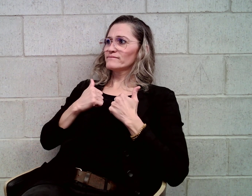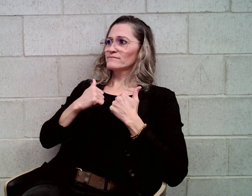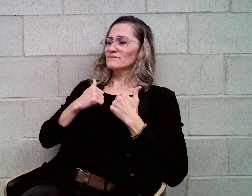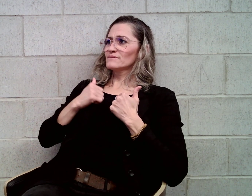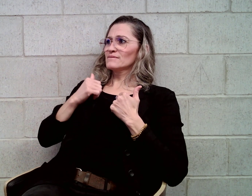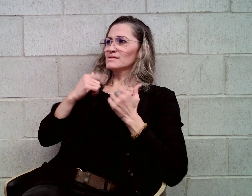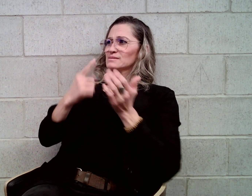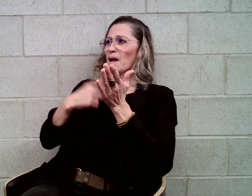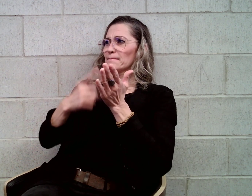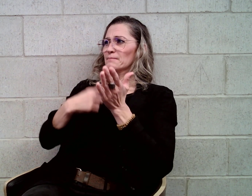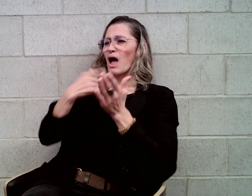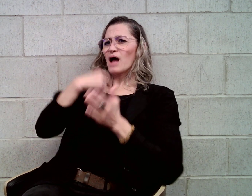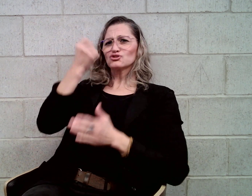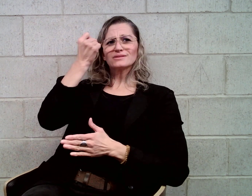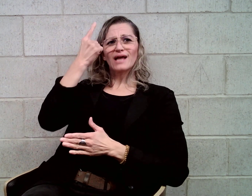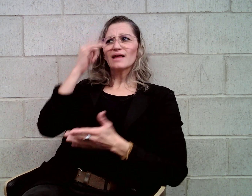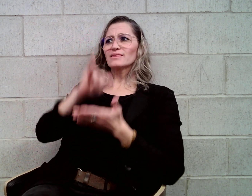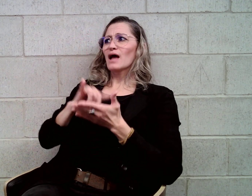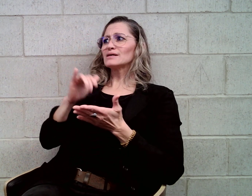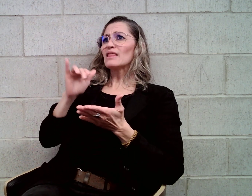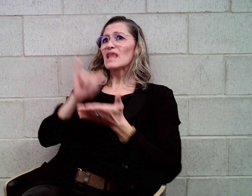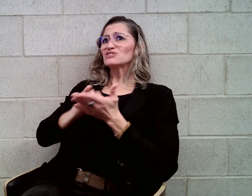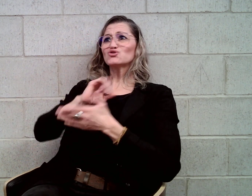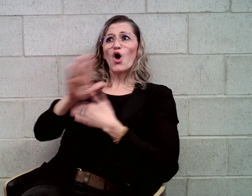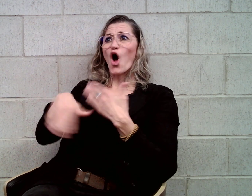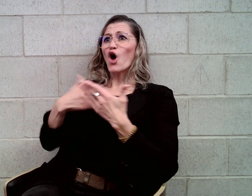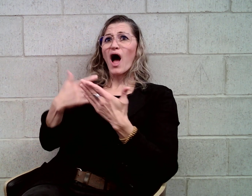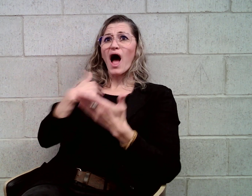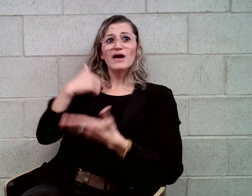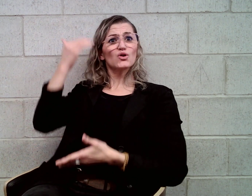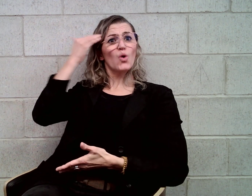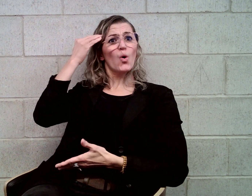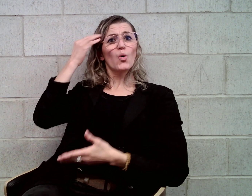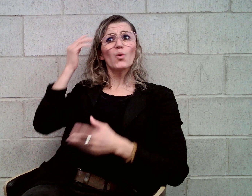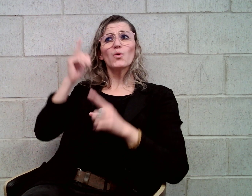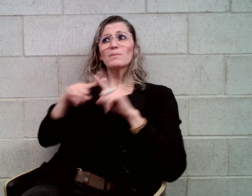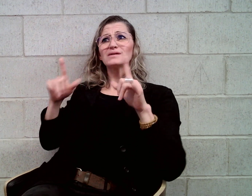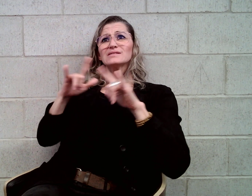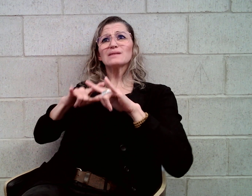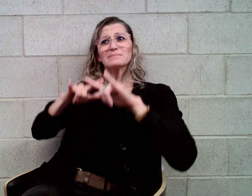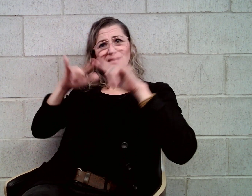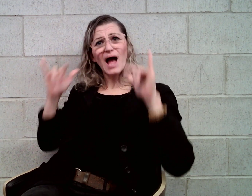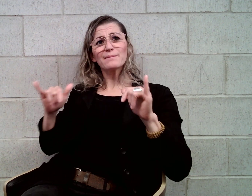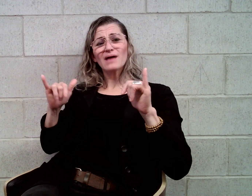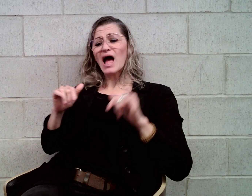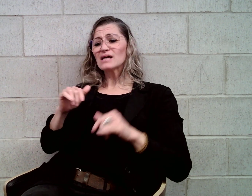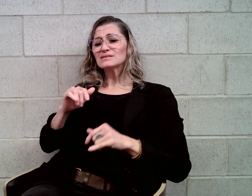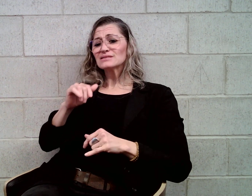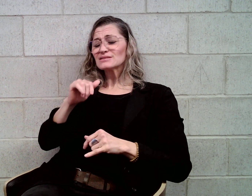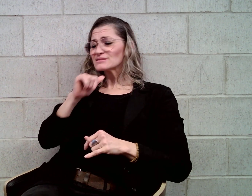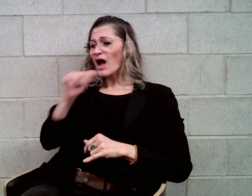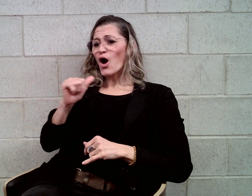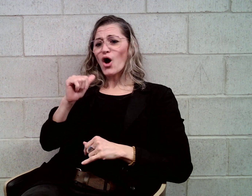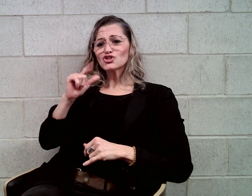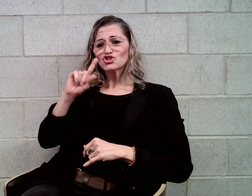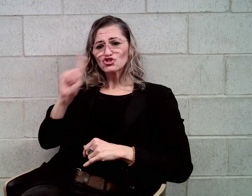that challenge? And I think, okay, so, you know, my experience